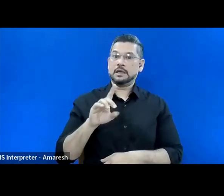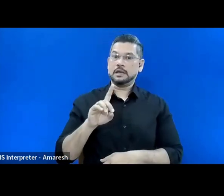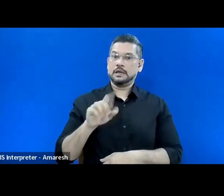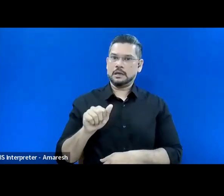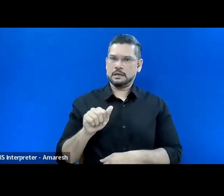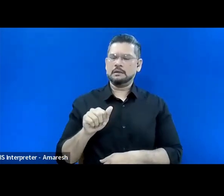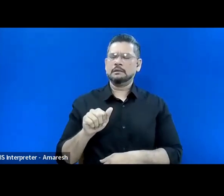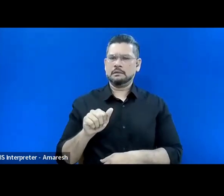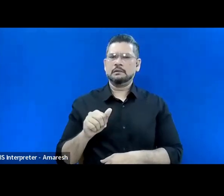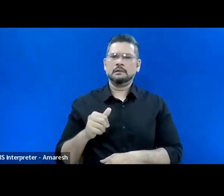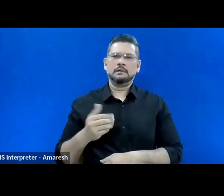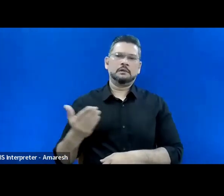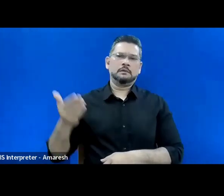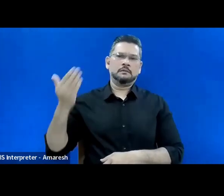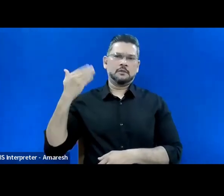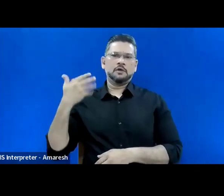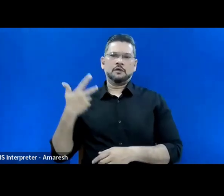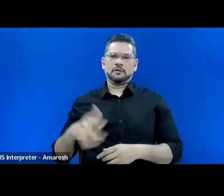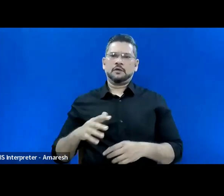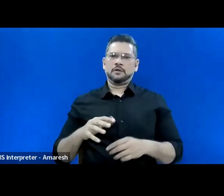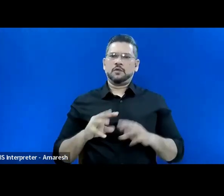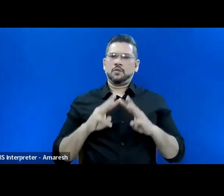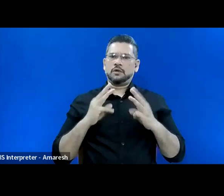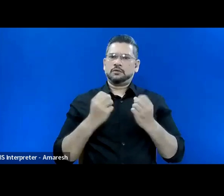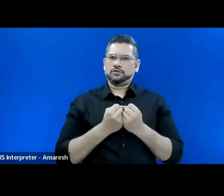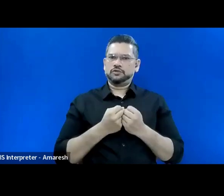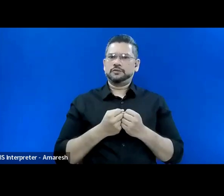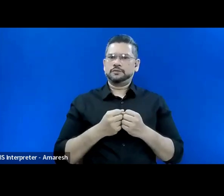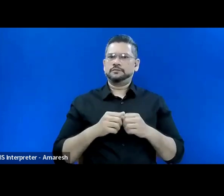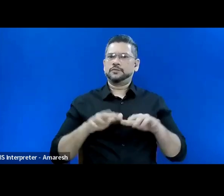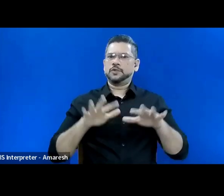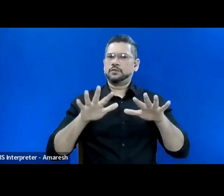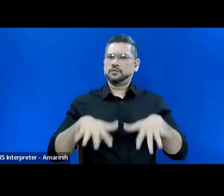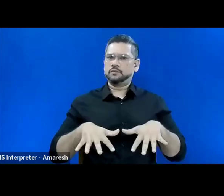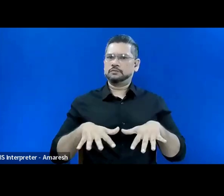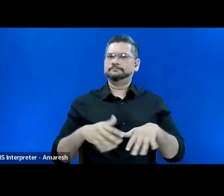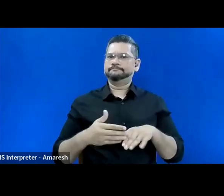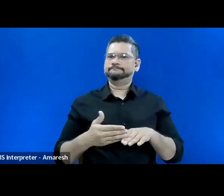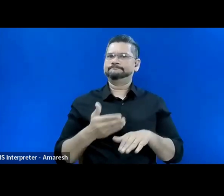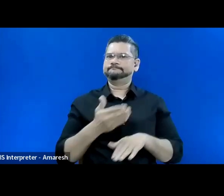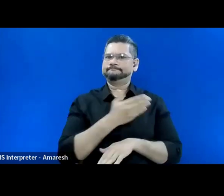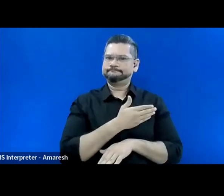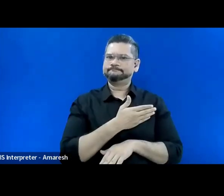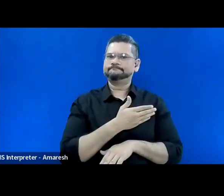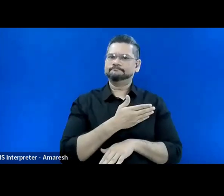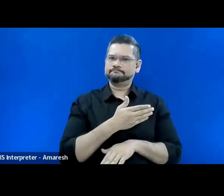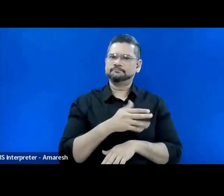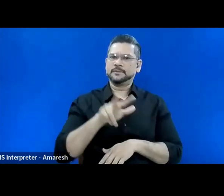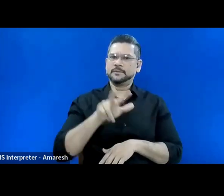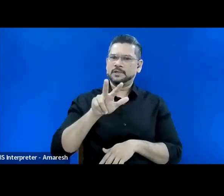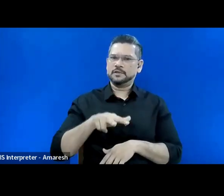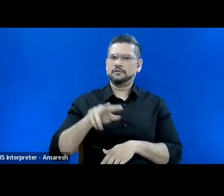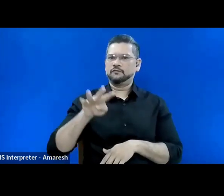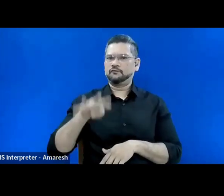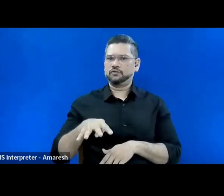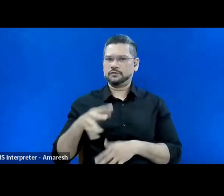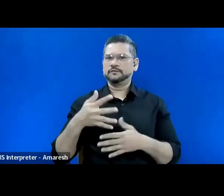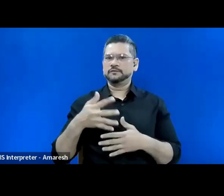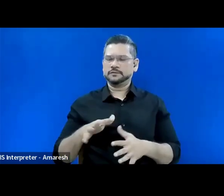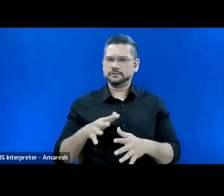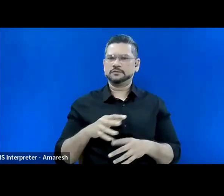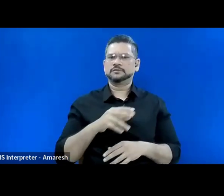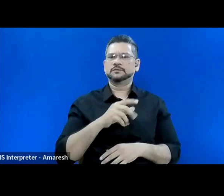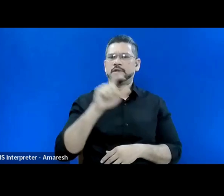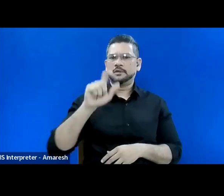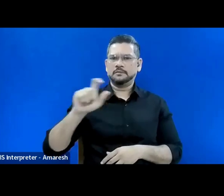a post-GDS workshop in October 3rd and 4th to review the commitments of Nepal, Pakistan,